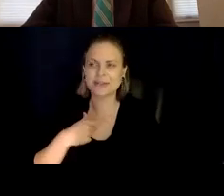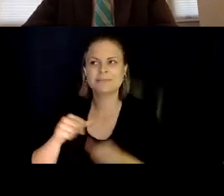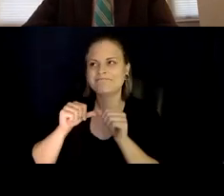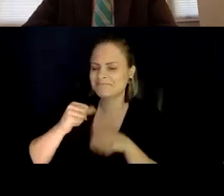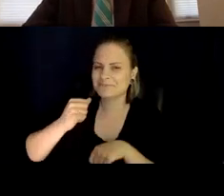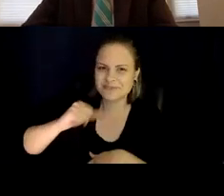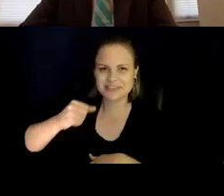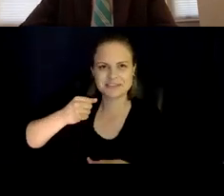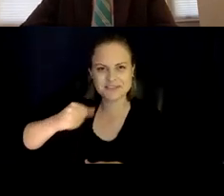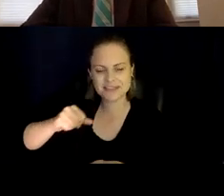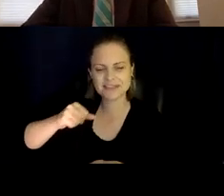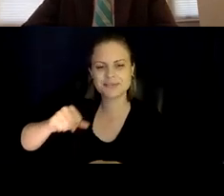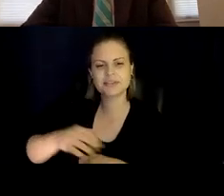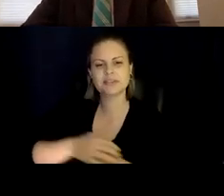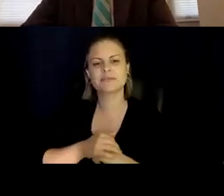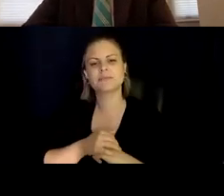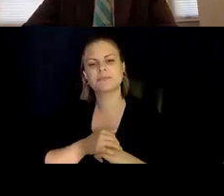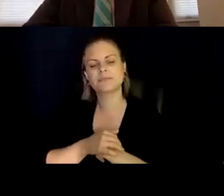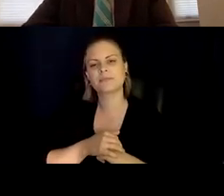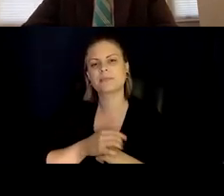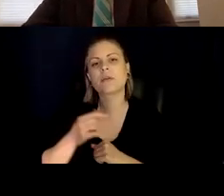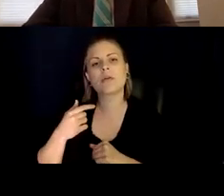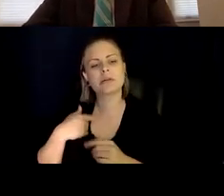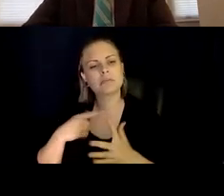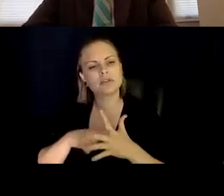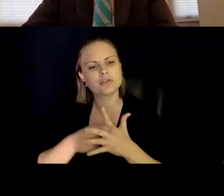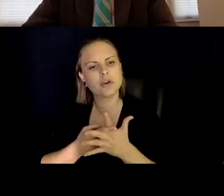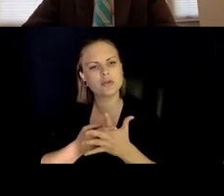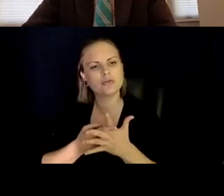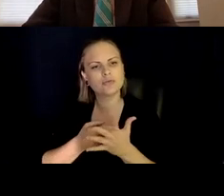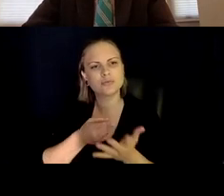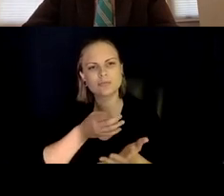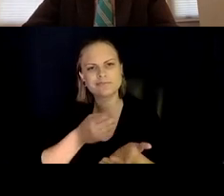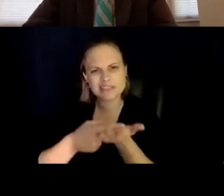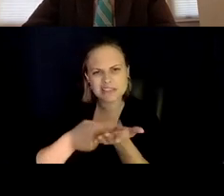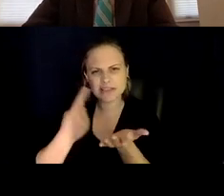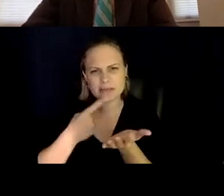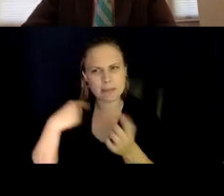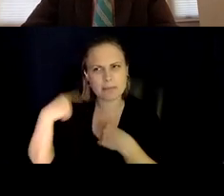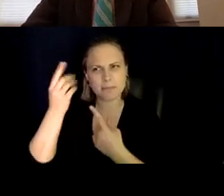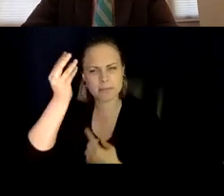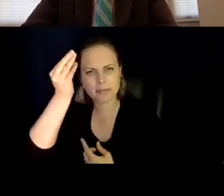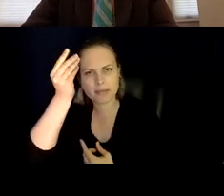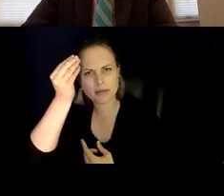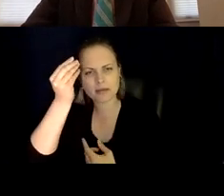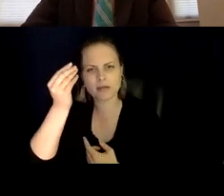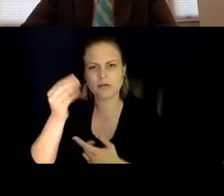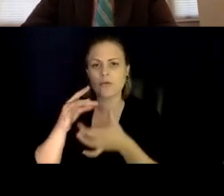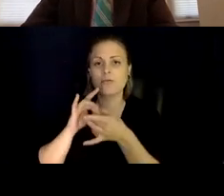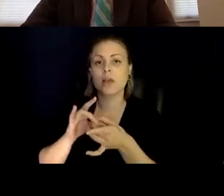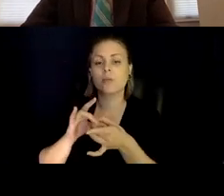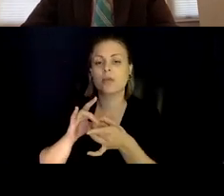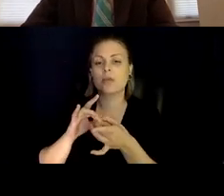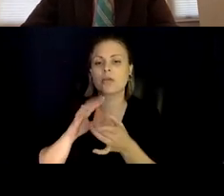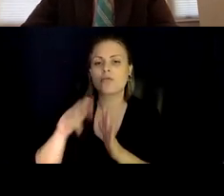And I started to talk about something that I've been thinking about, and that had to do with the role of